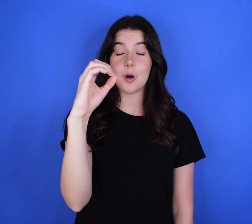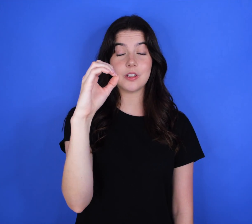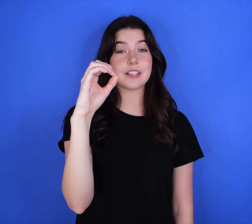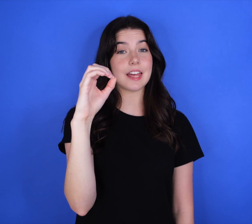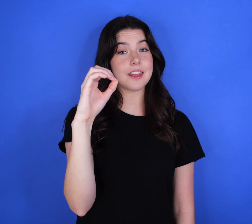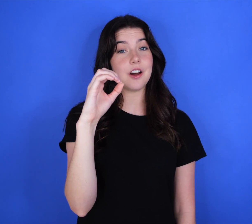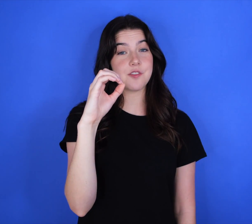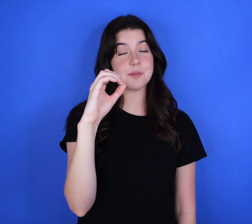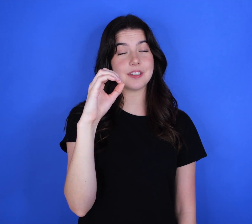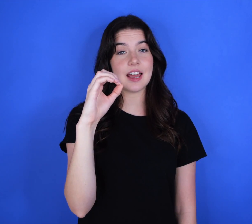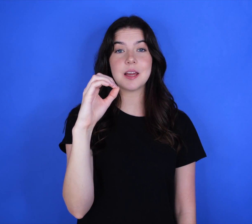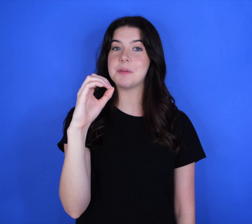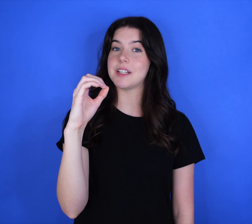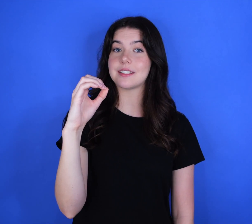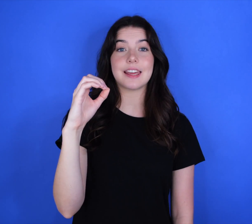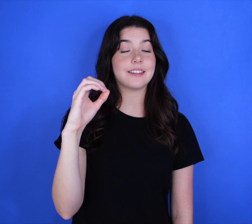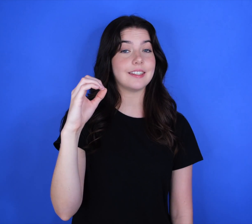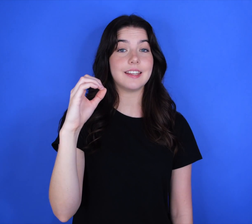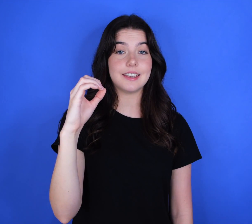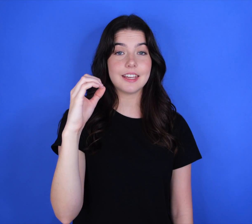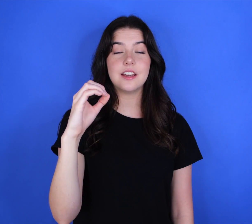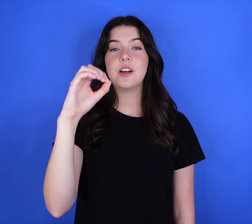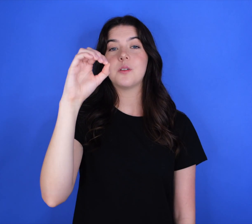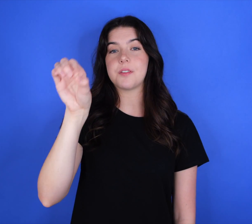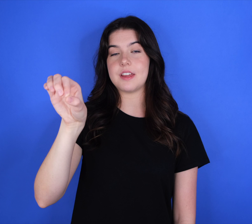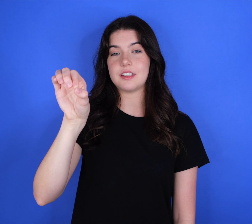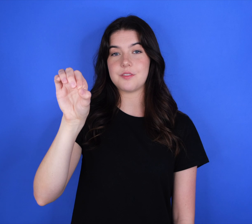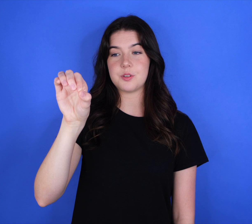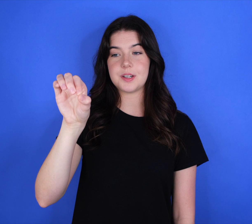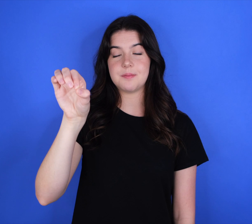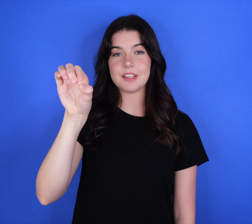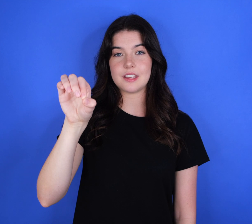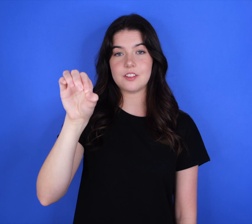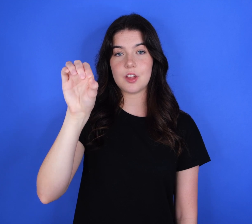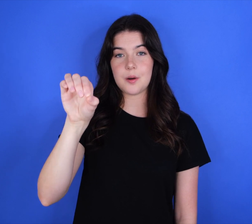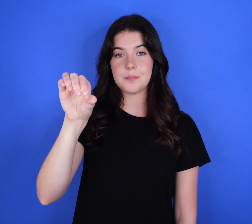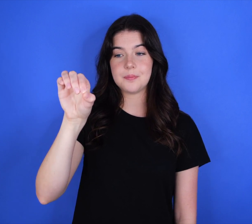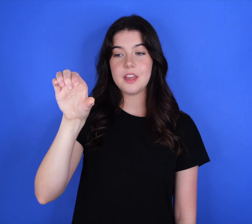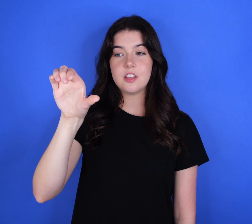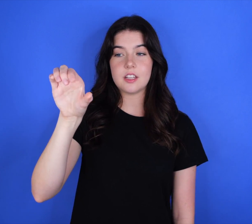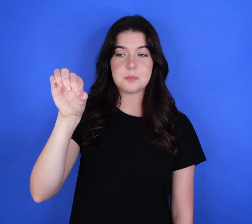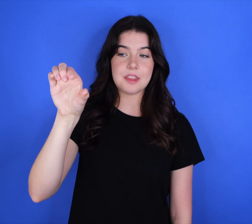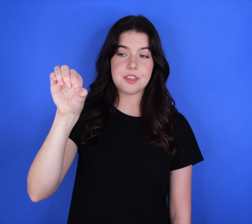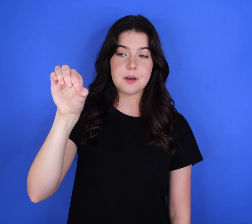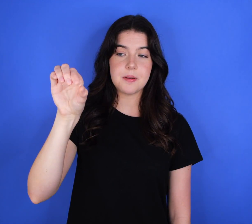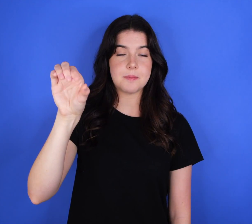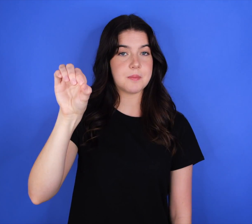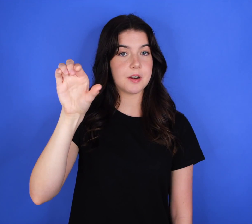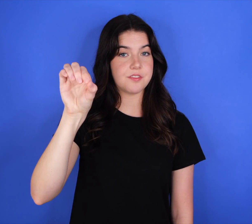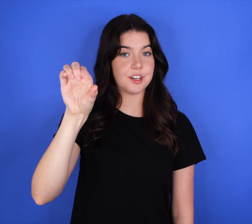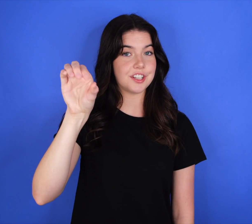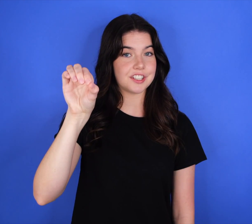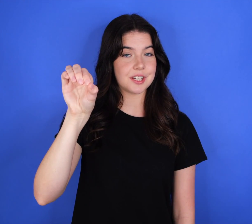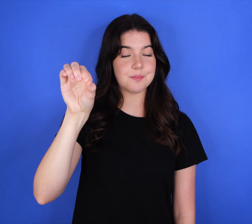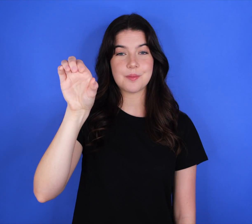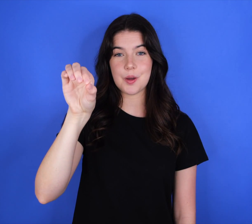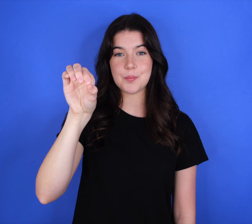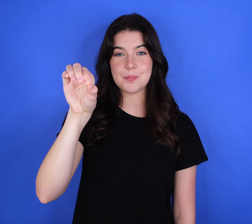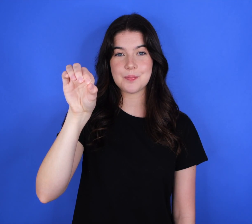looks like an O from the side, but just like C and D, we're facing it forward, like this, O. So that's my thumb and my pointer finger touching, O.